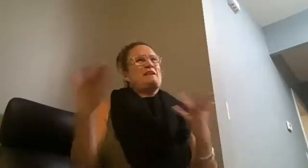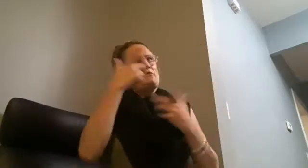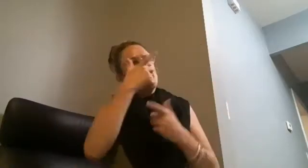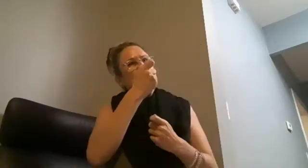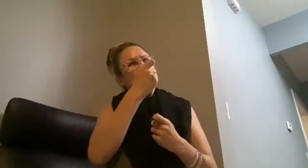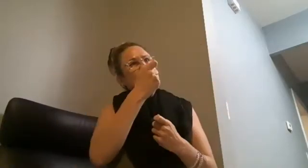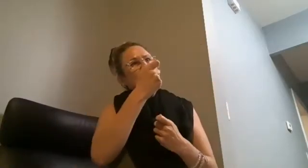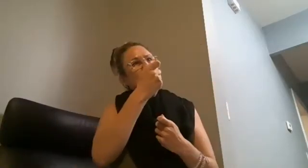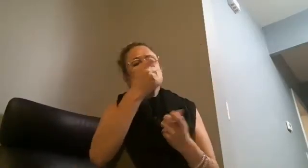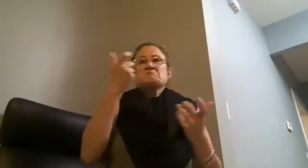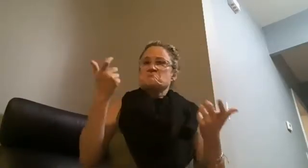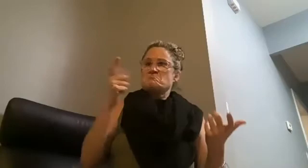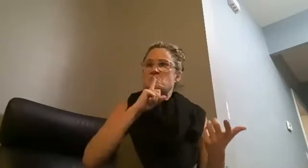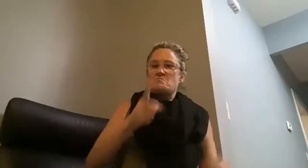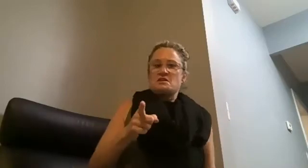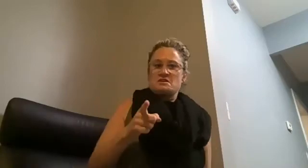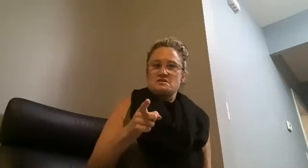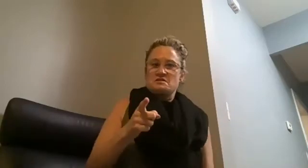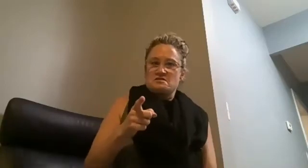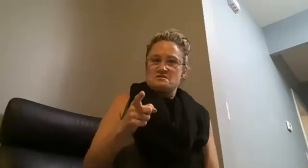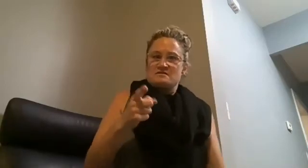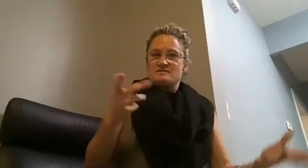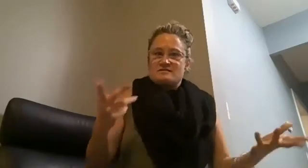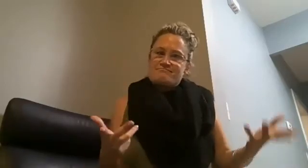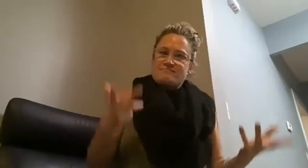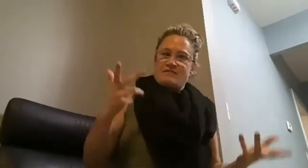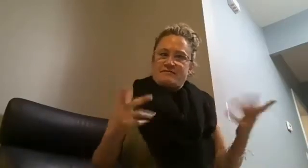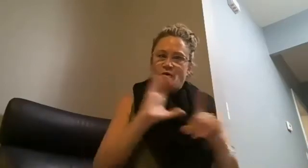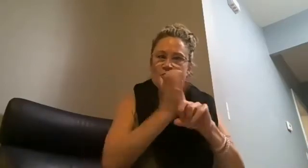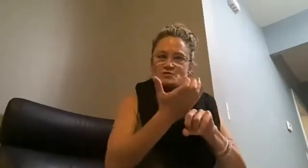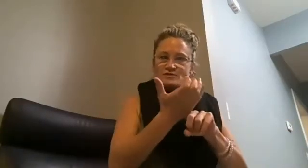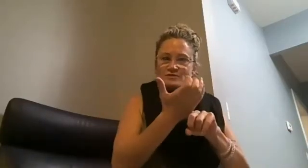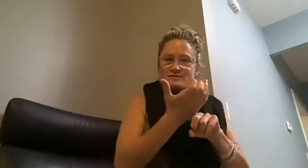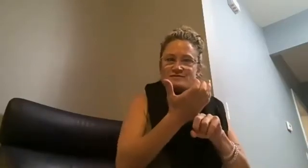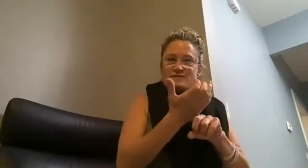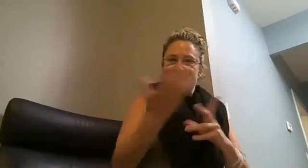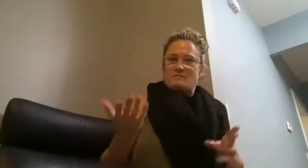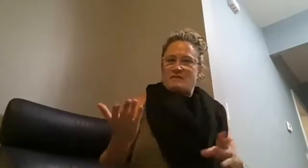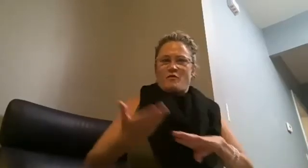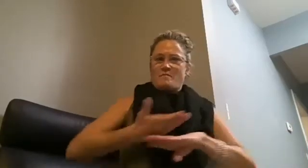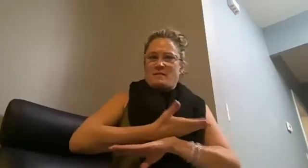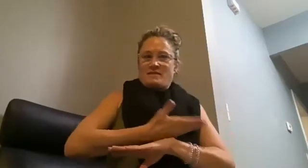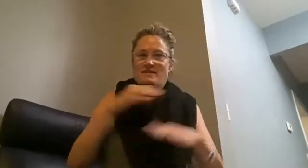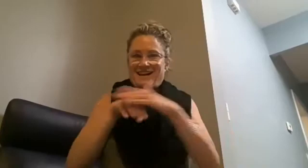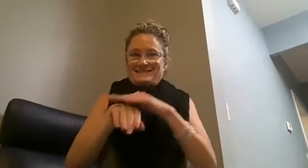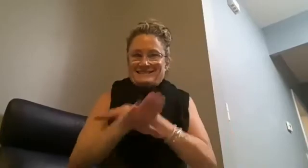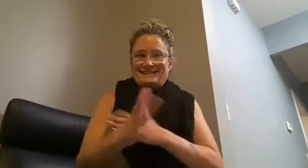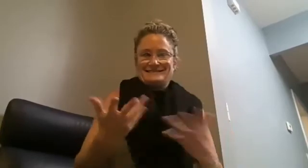just interested in this kind of side of Western culture that they would have otherwise had no access into. But it awakened